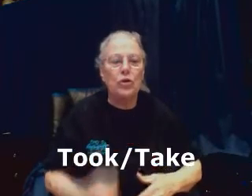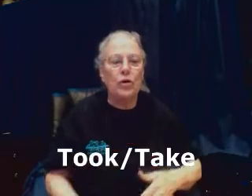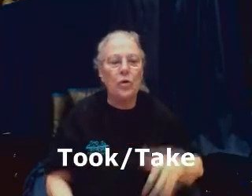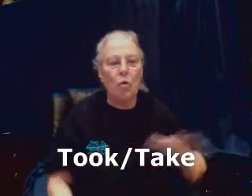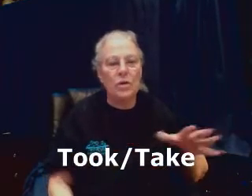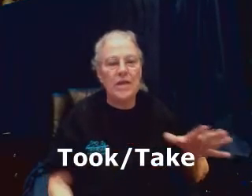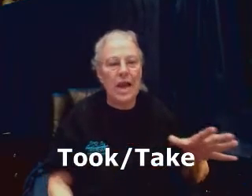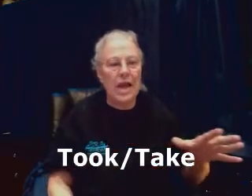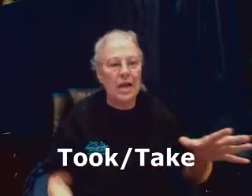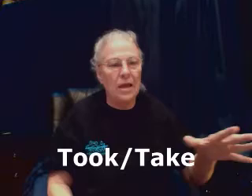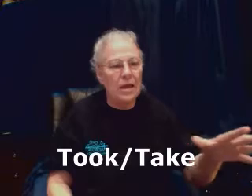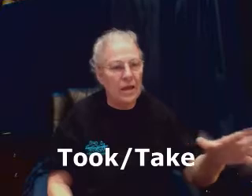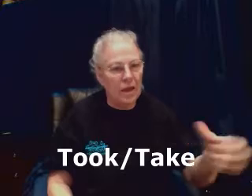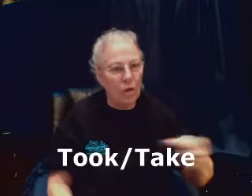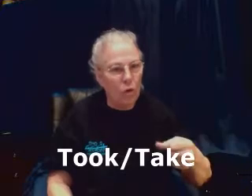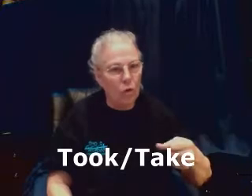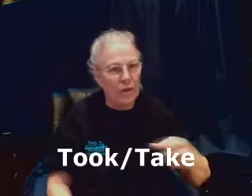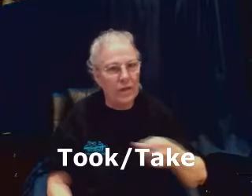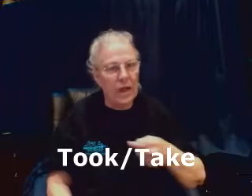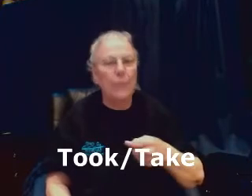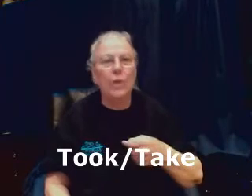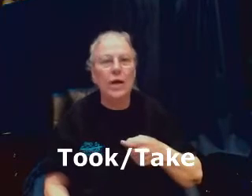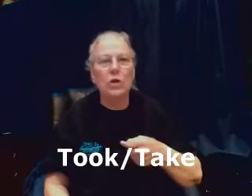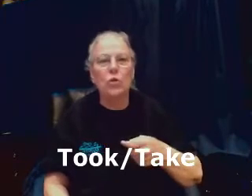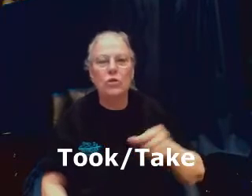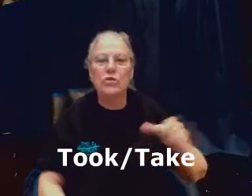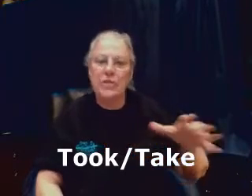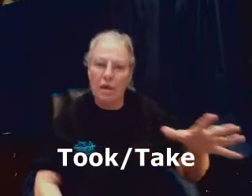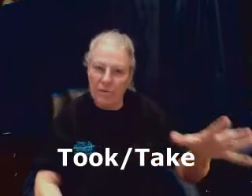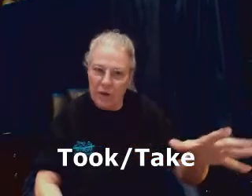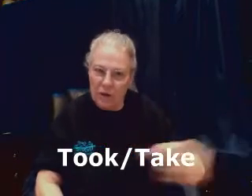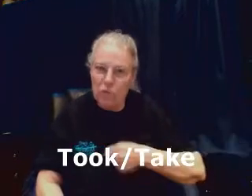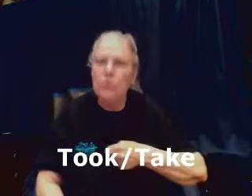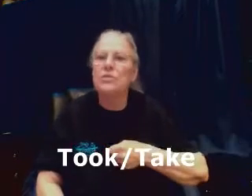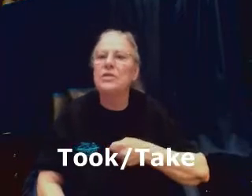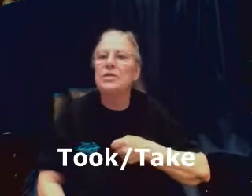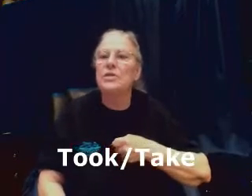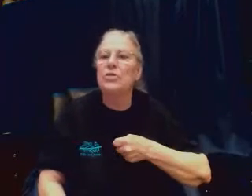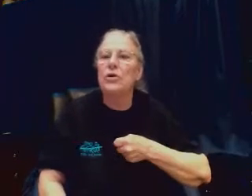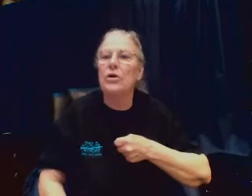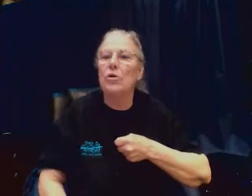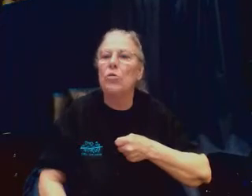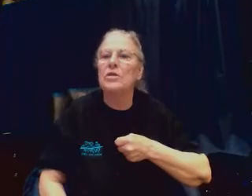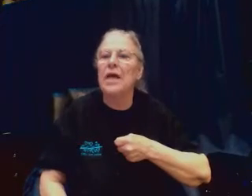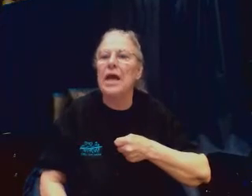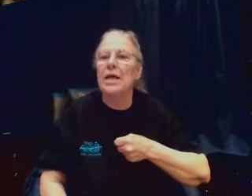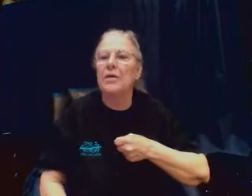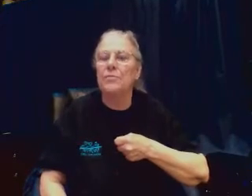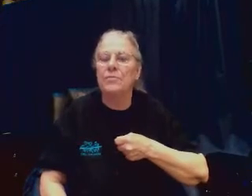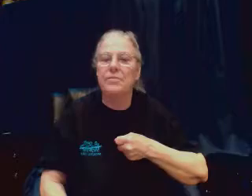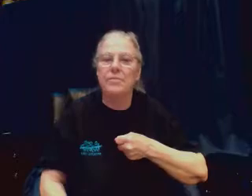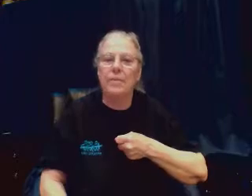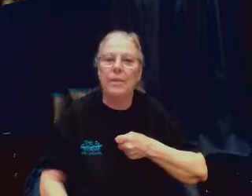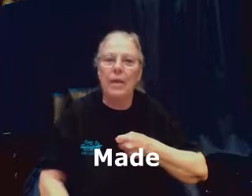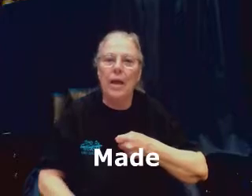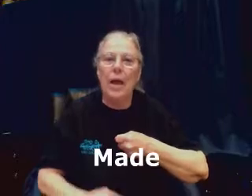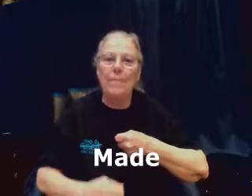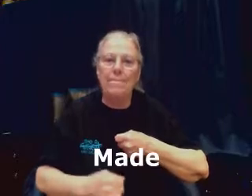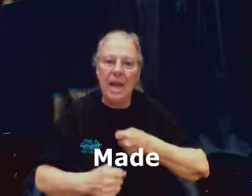Took or take, get a hold of it and bring it toward yourself. Took or take.